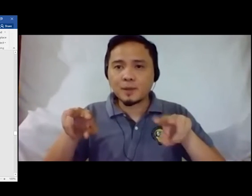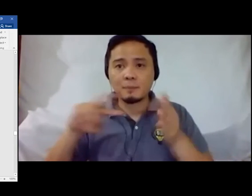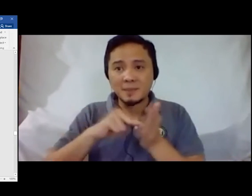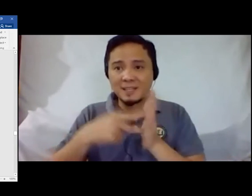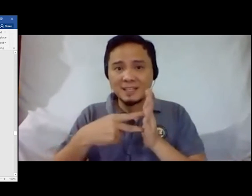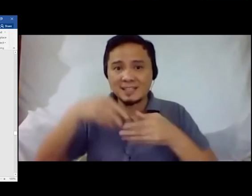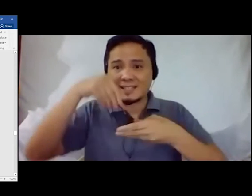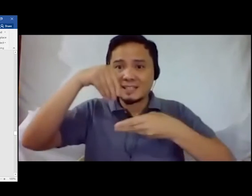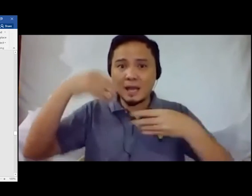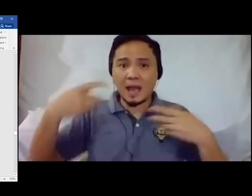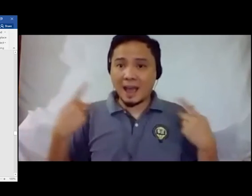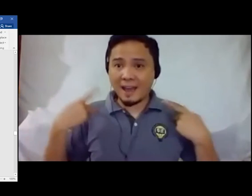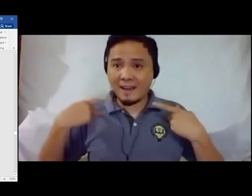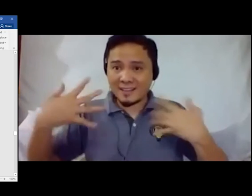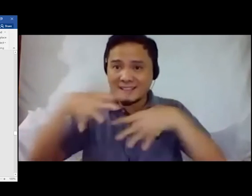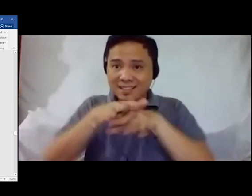sentence here.